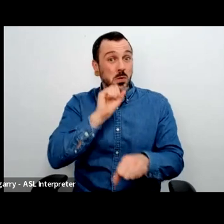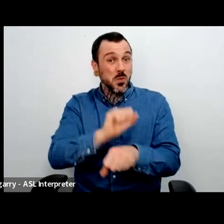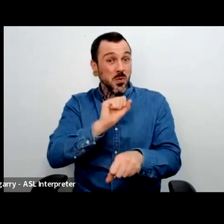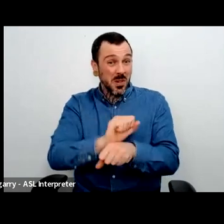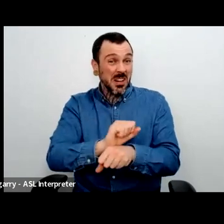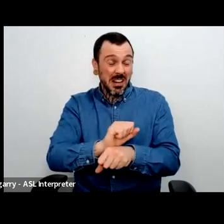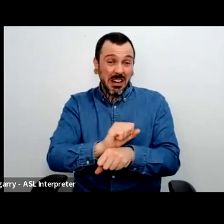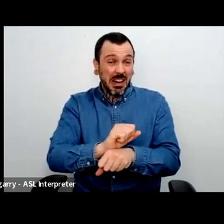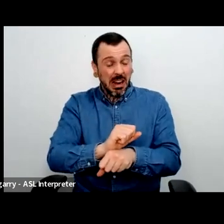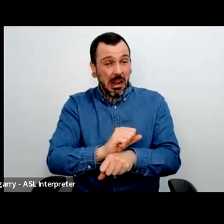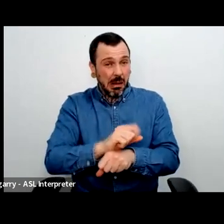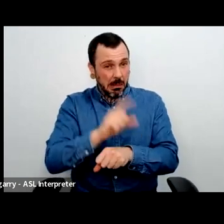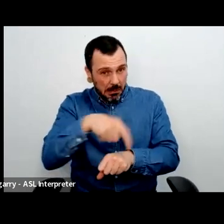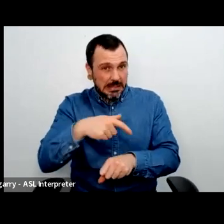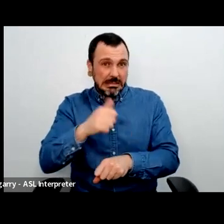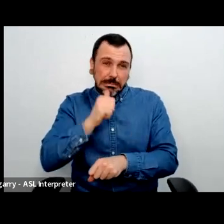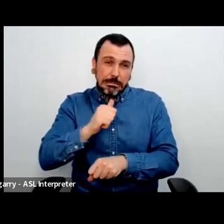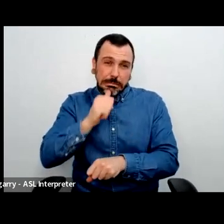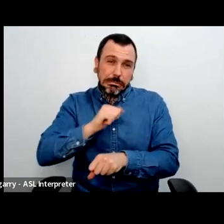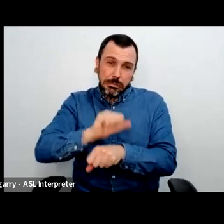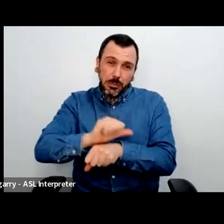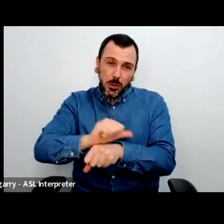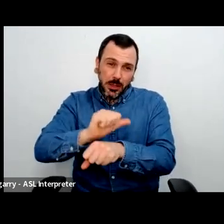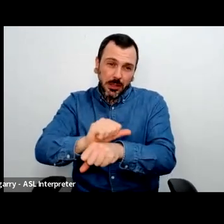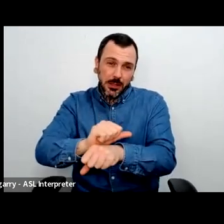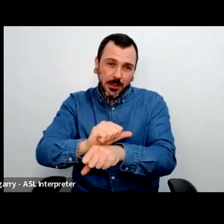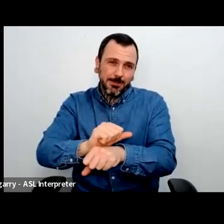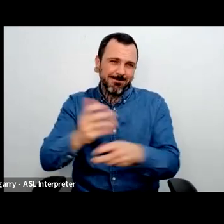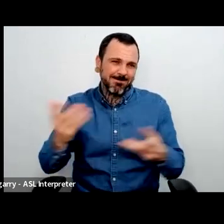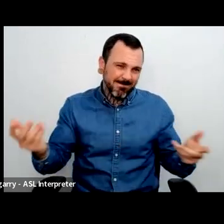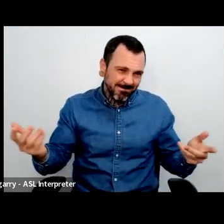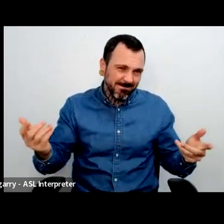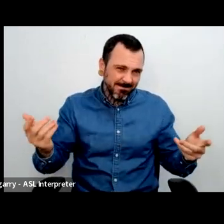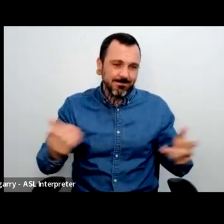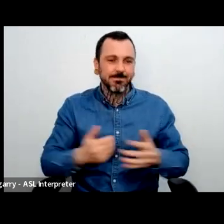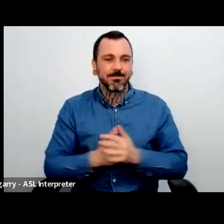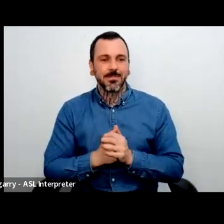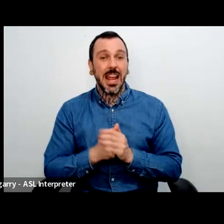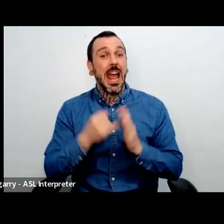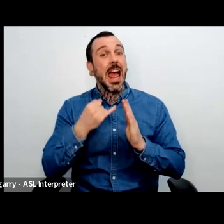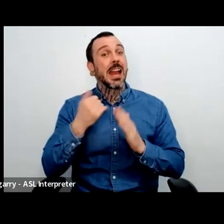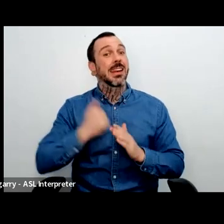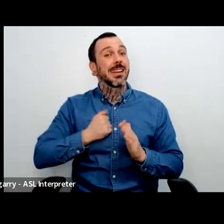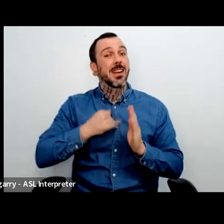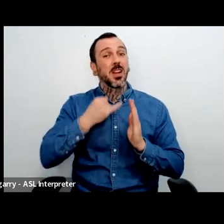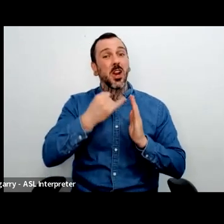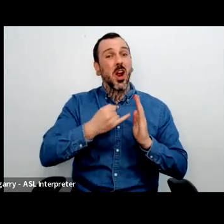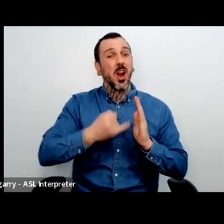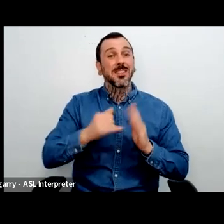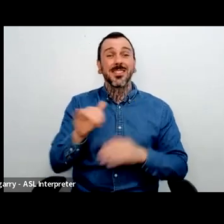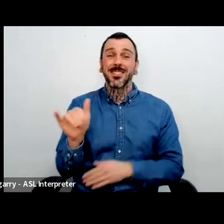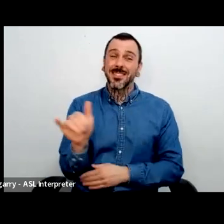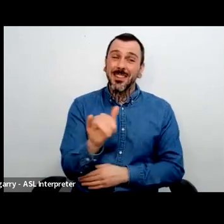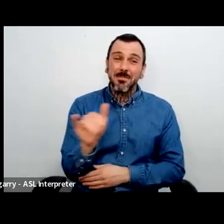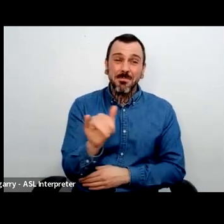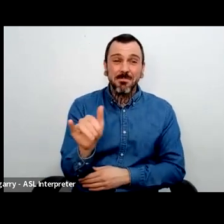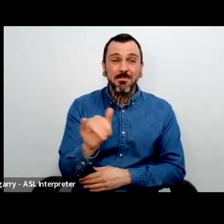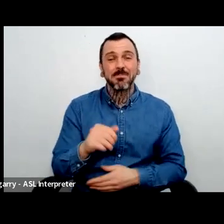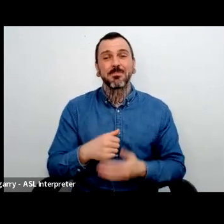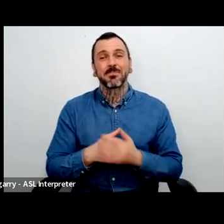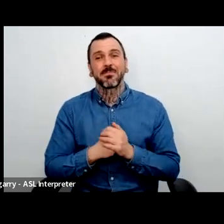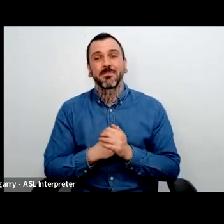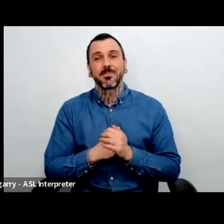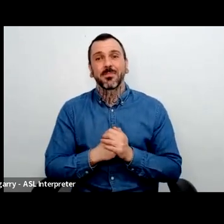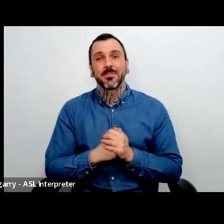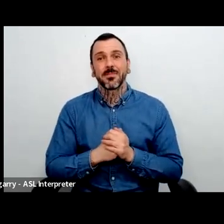think that's true of the arts in Canada. It's really, and you see it in the chat. It's not the lottery. It's not film and TV,